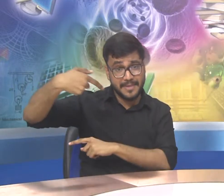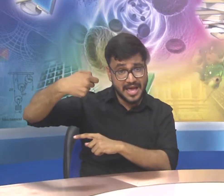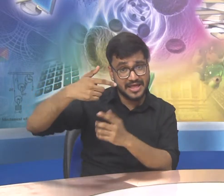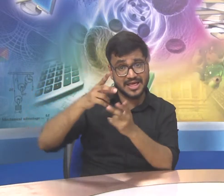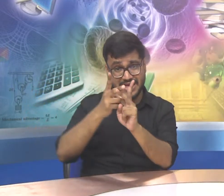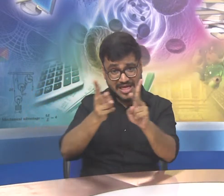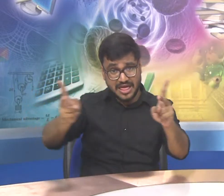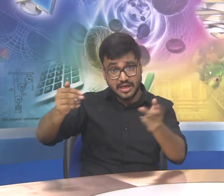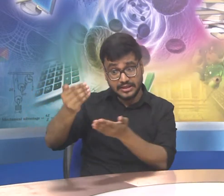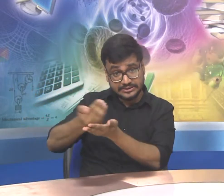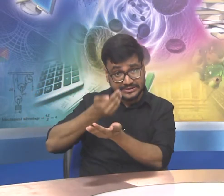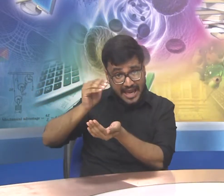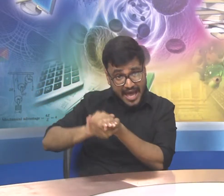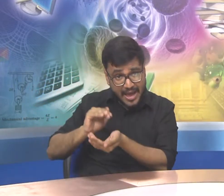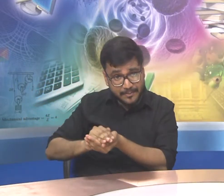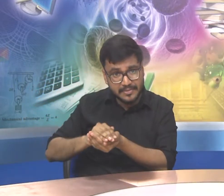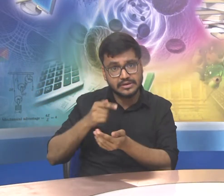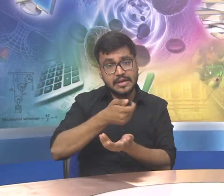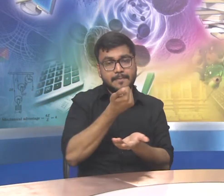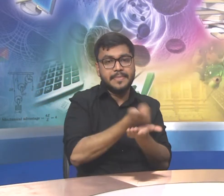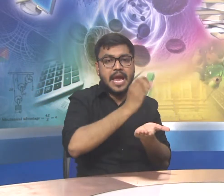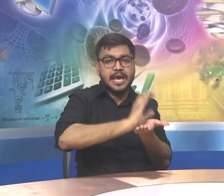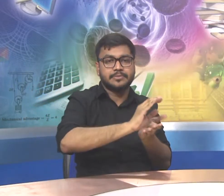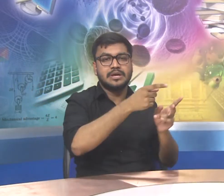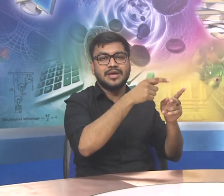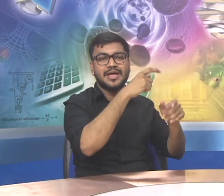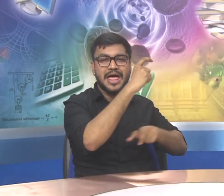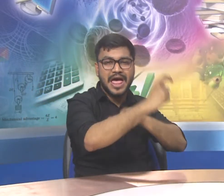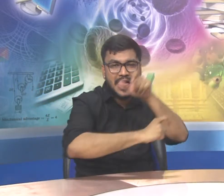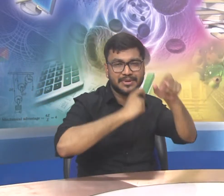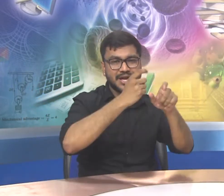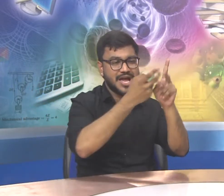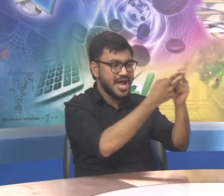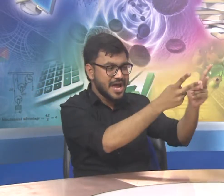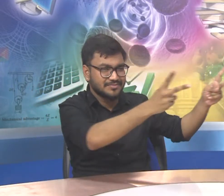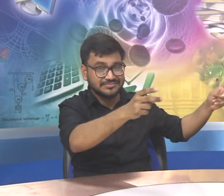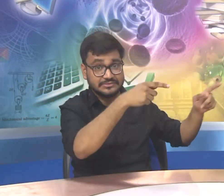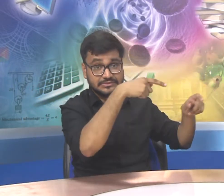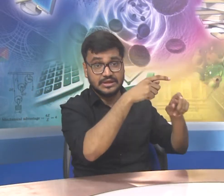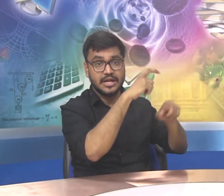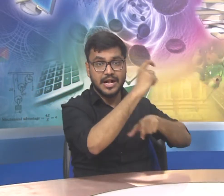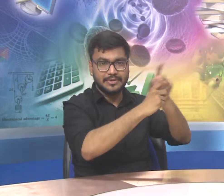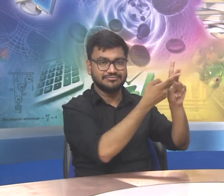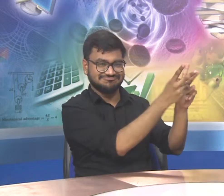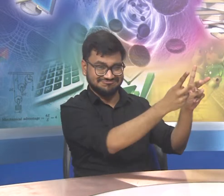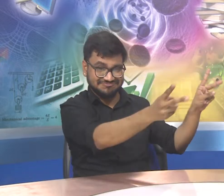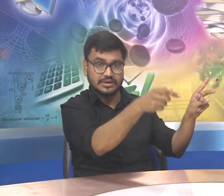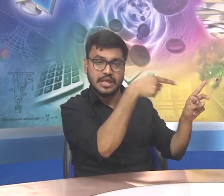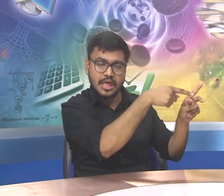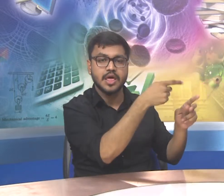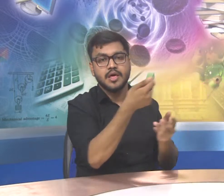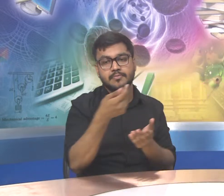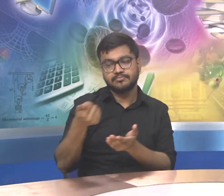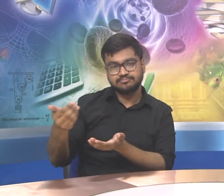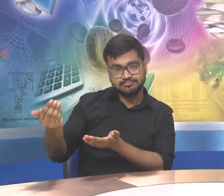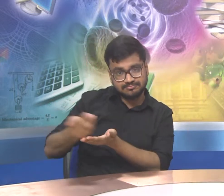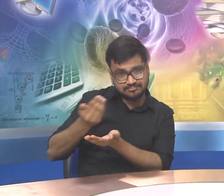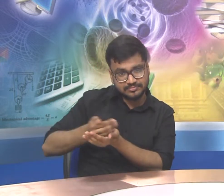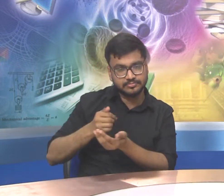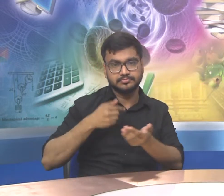can be opened with a minimum initial deposit that varies from